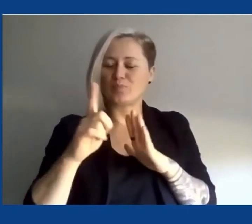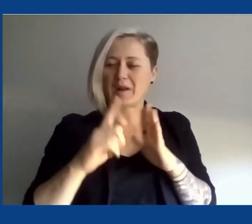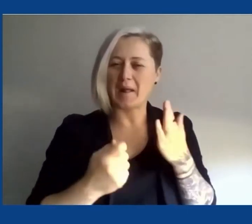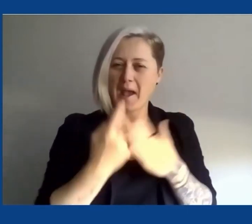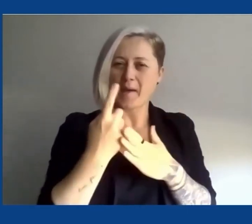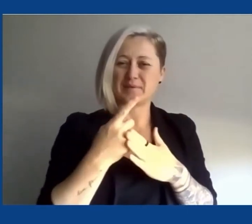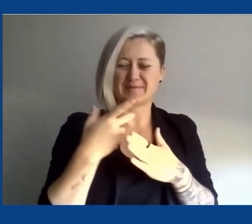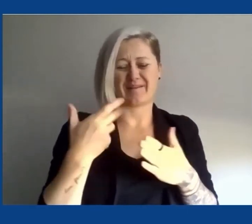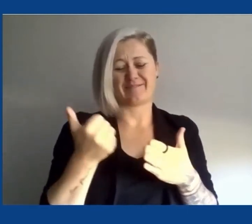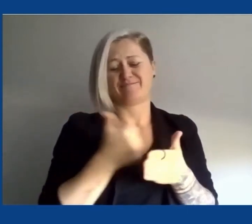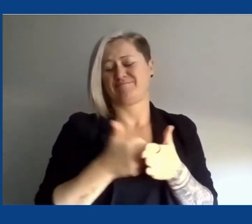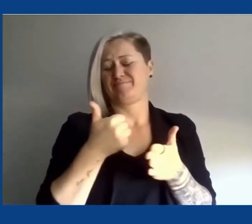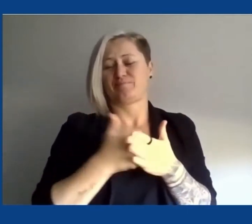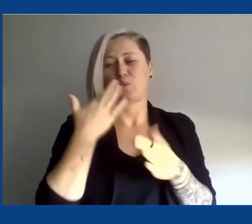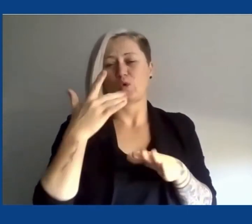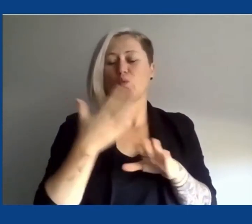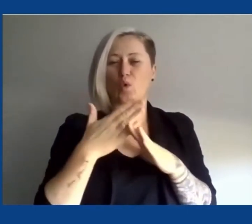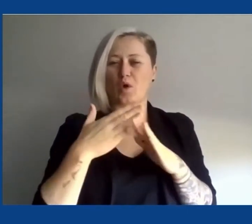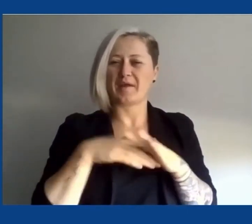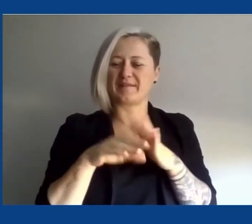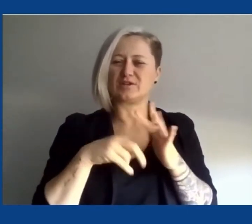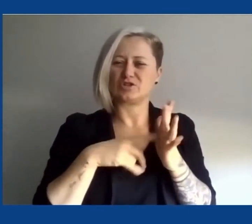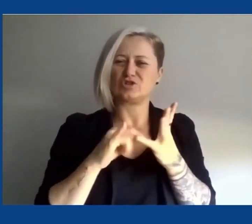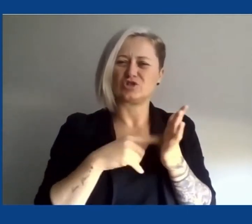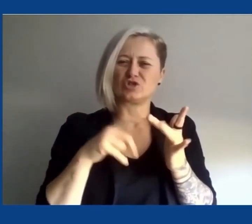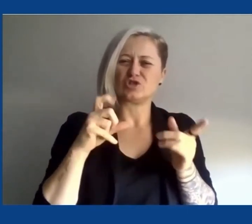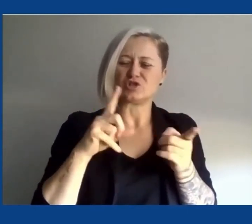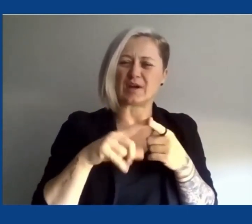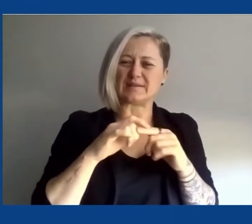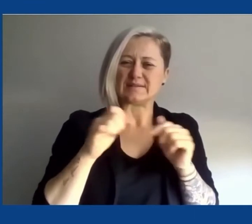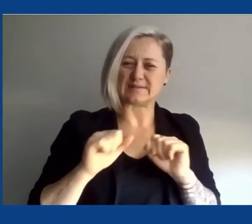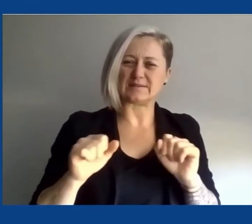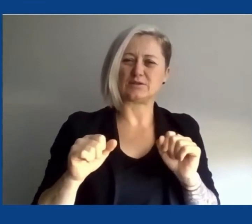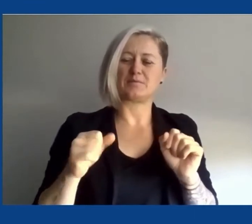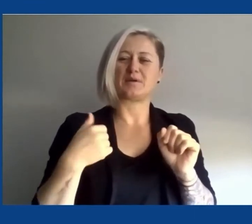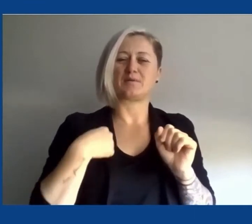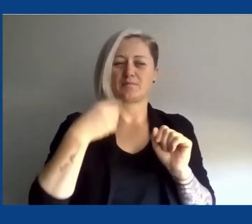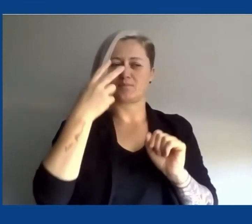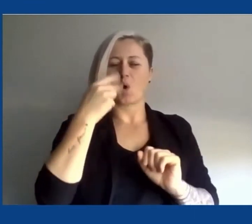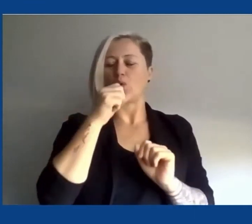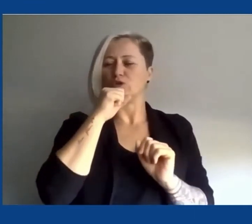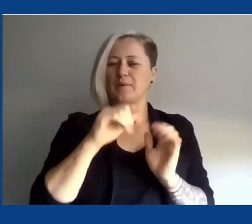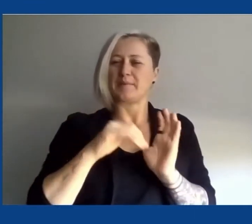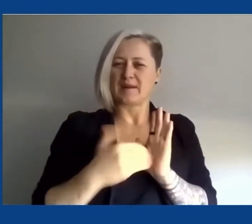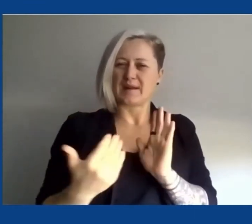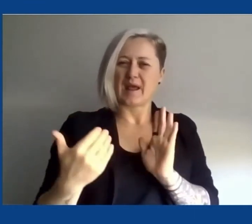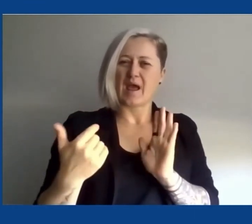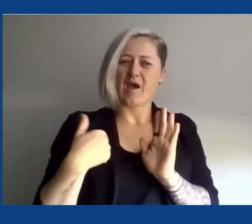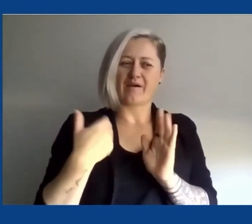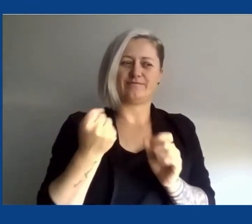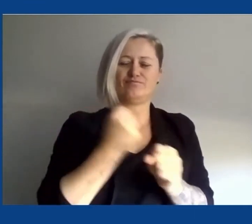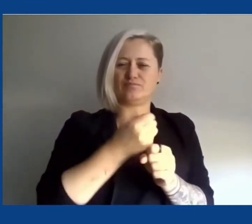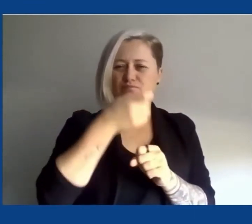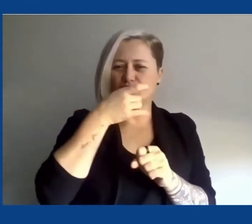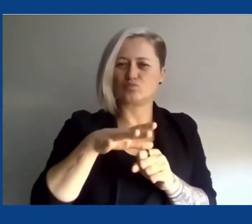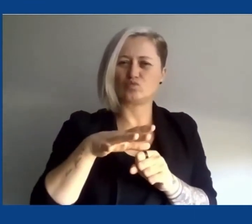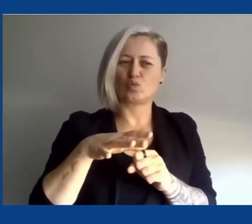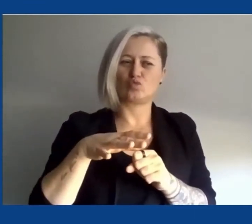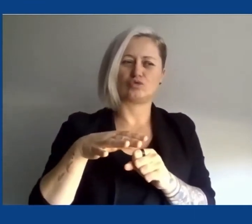the justice system. And I, as an older gentleman now, I've grandchildren, and you